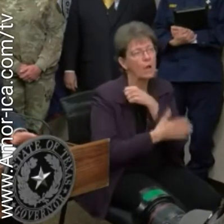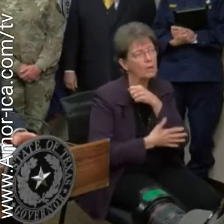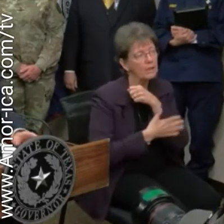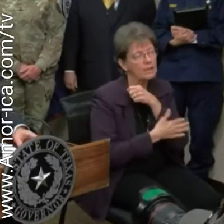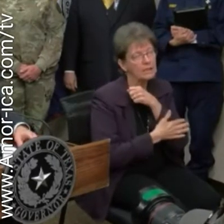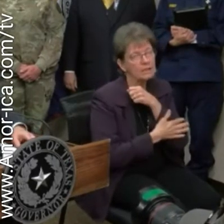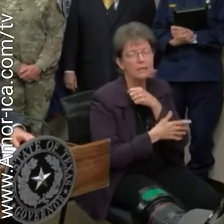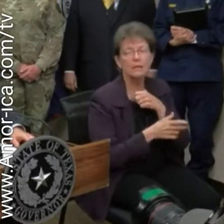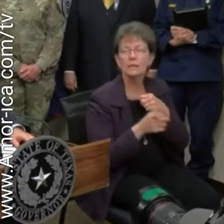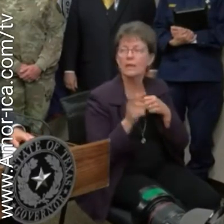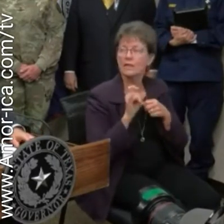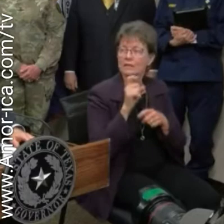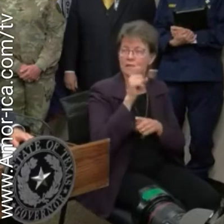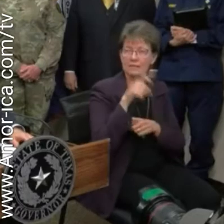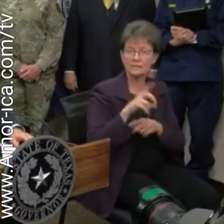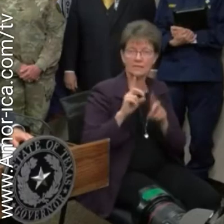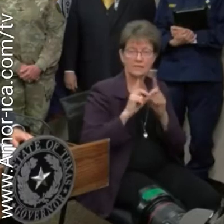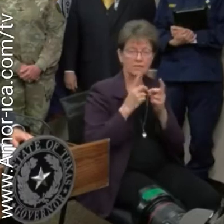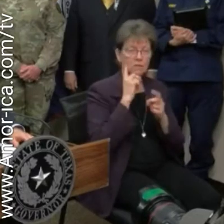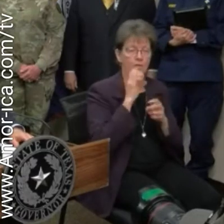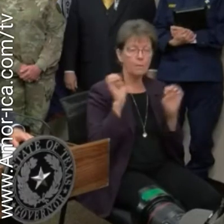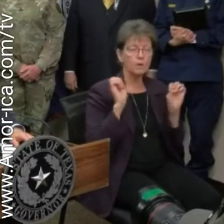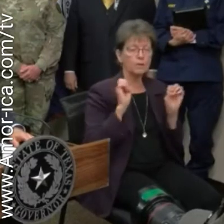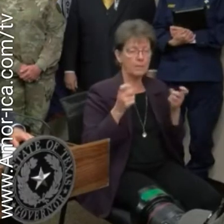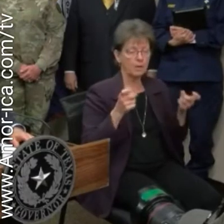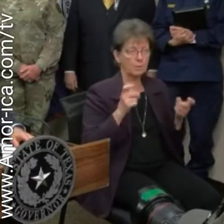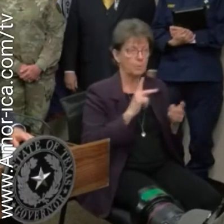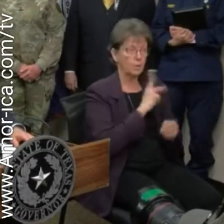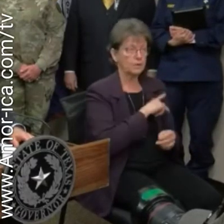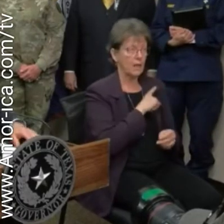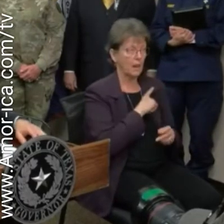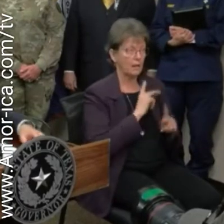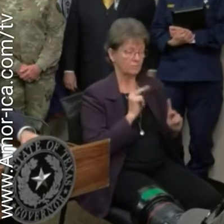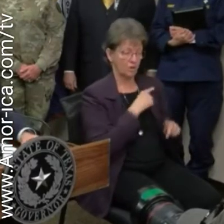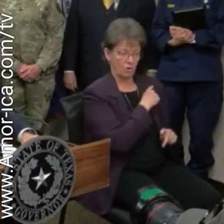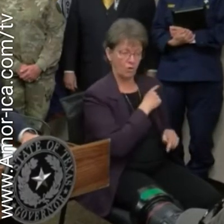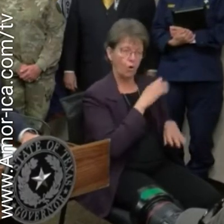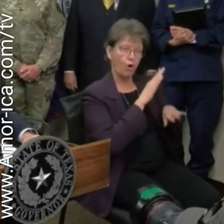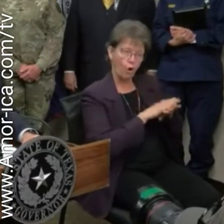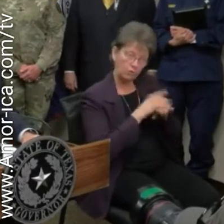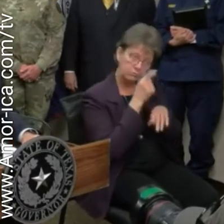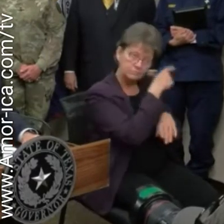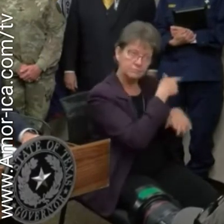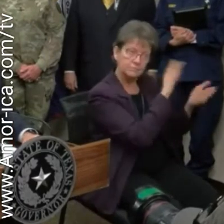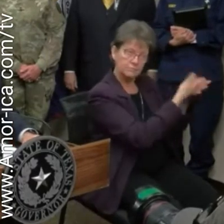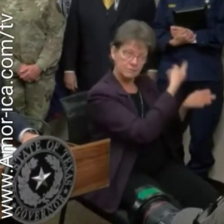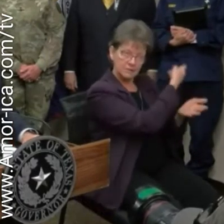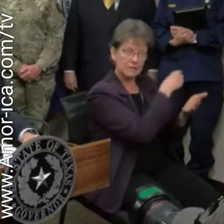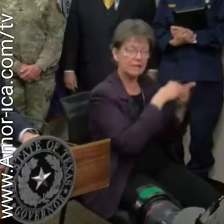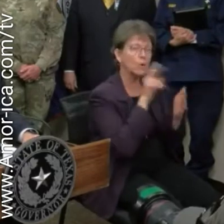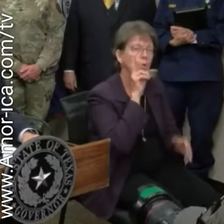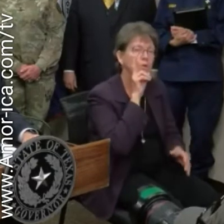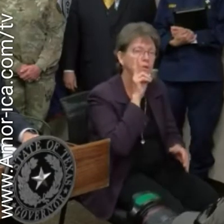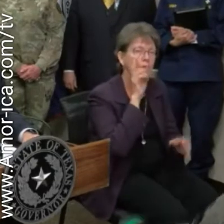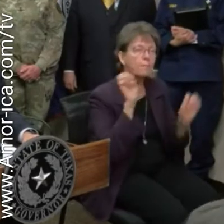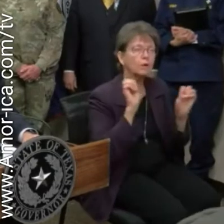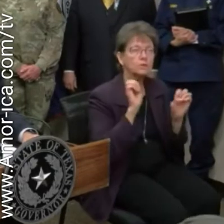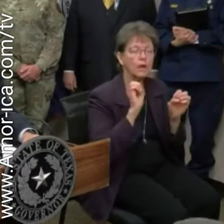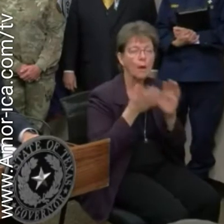know that the Texas Division of Emergency Management Personnel, they are on site at the City of Houston